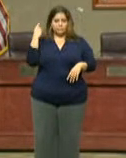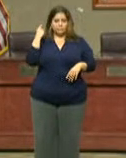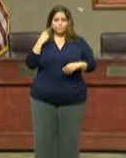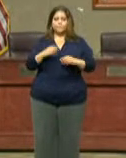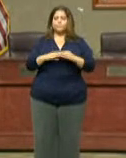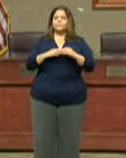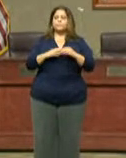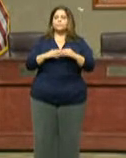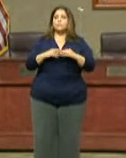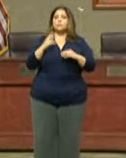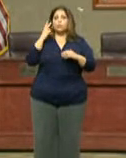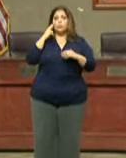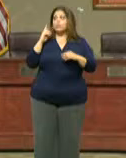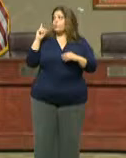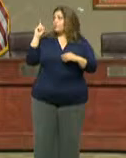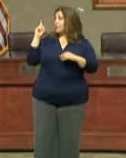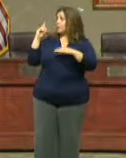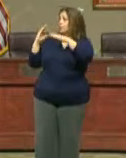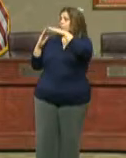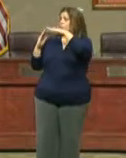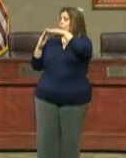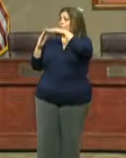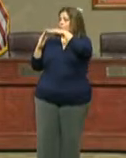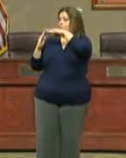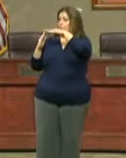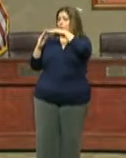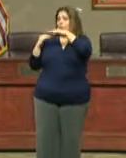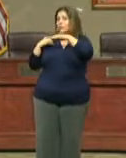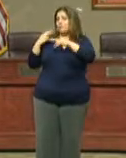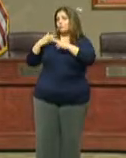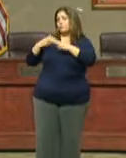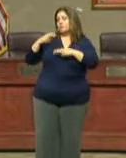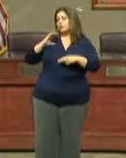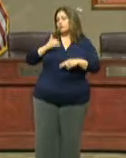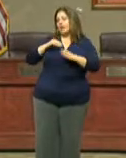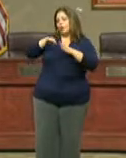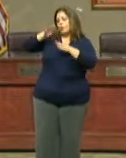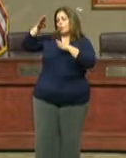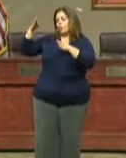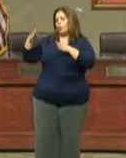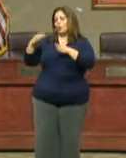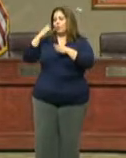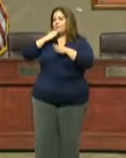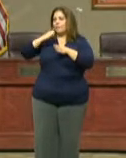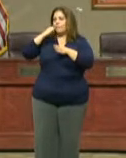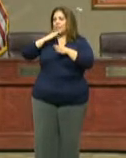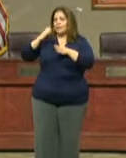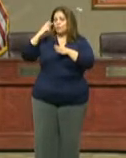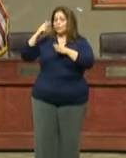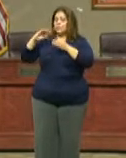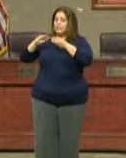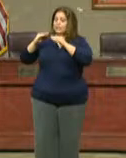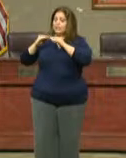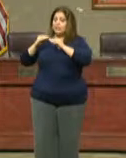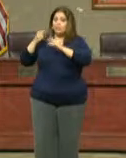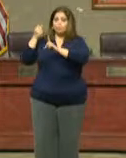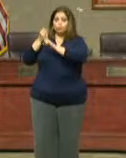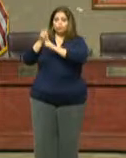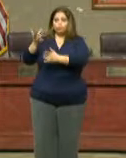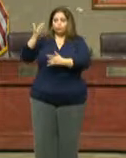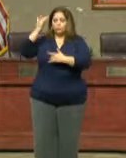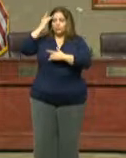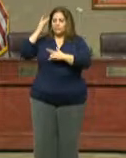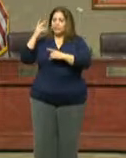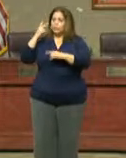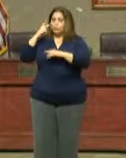here, you have our epic curve daily. So the decline in a number of cases is just